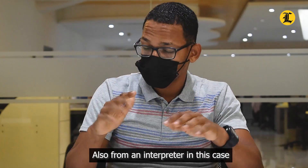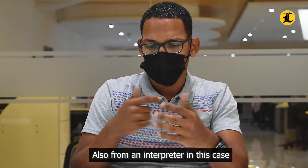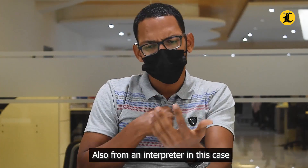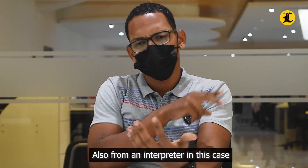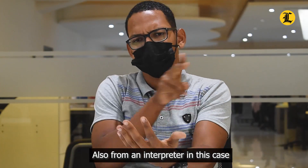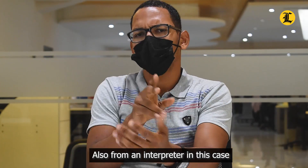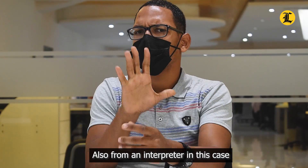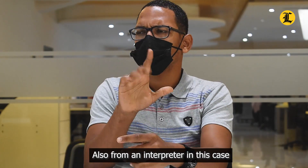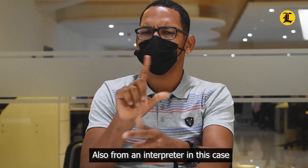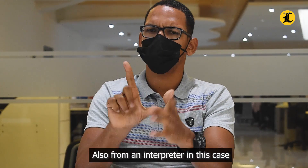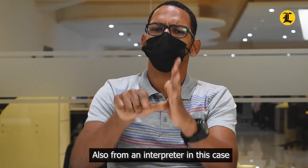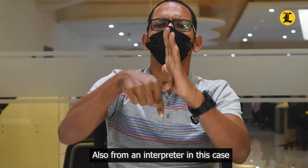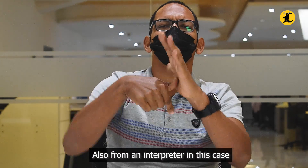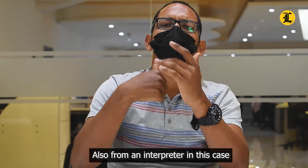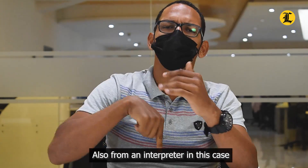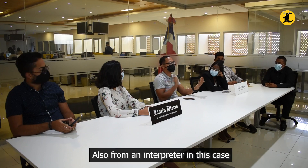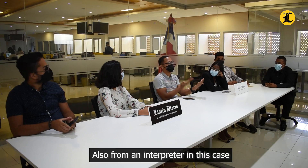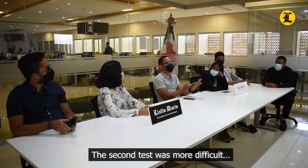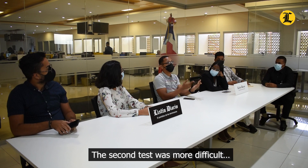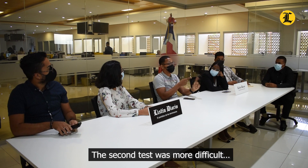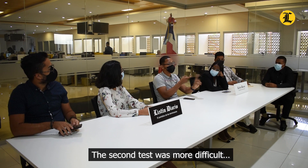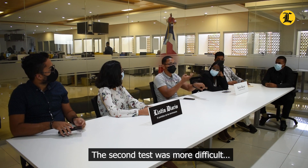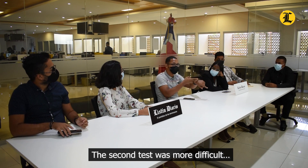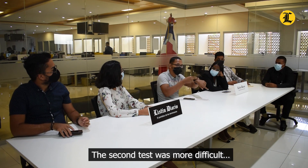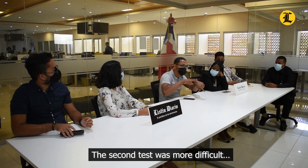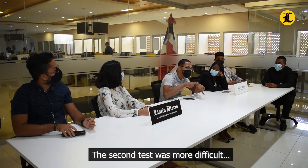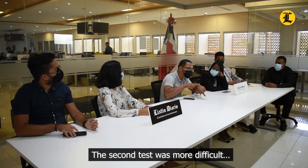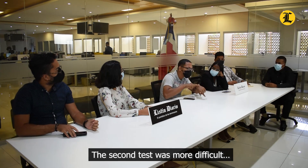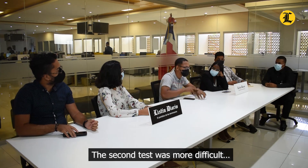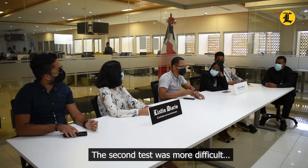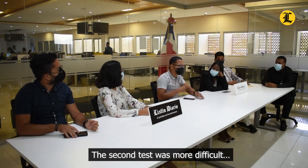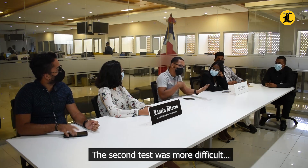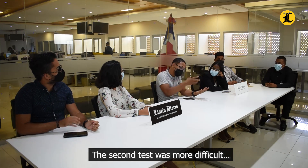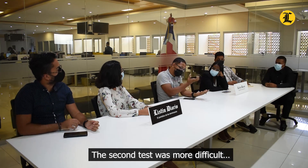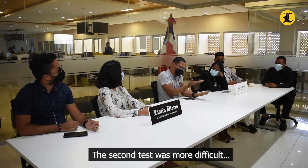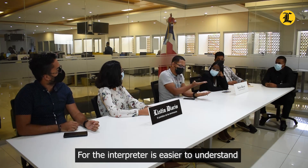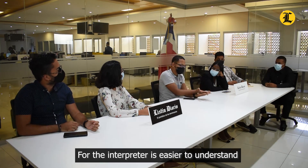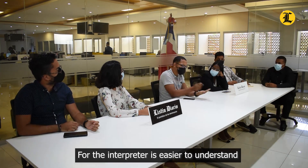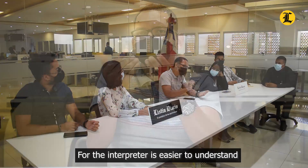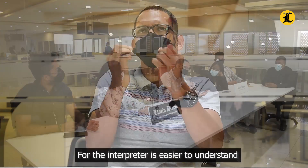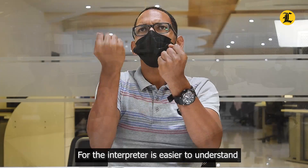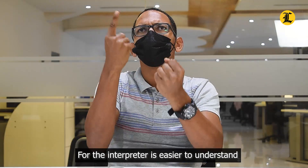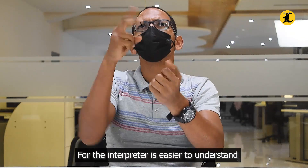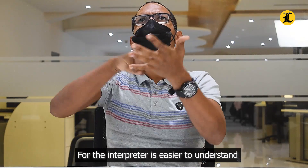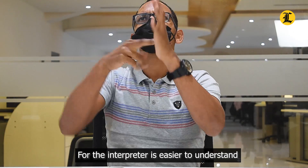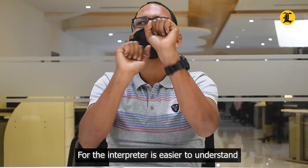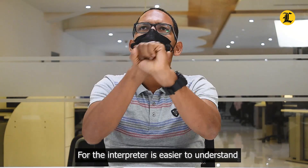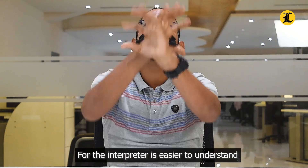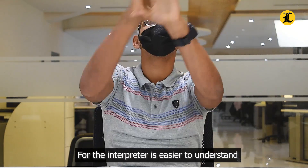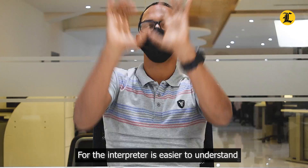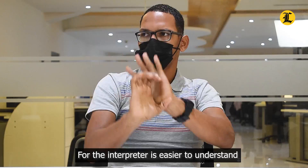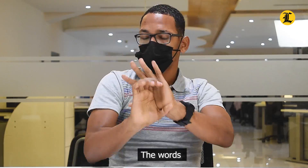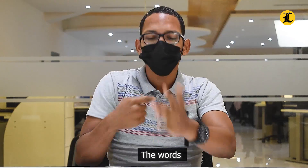support also from an interpreter in this case. The second test was more difficult. For the interpreter, it's